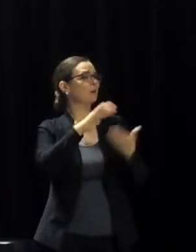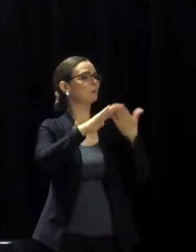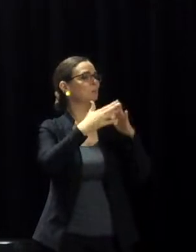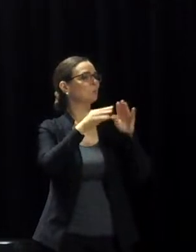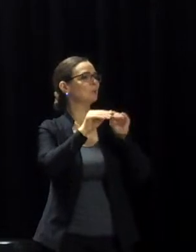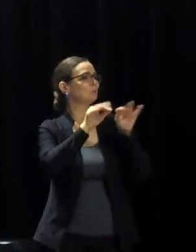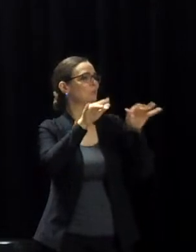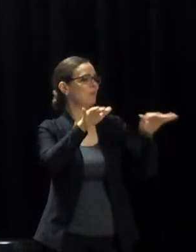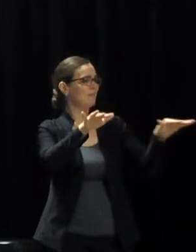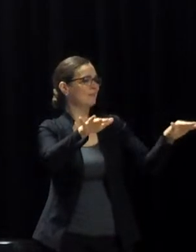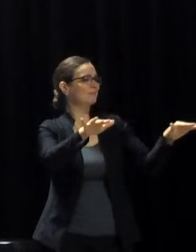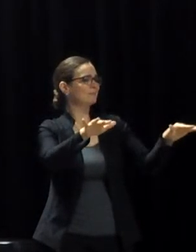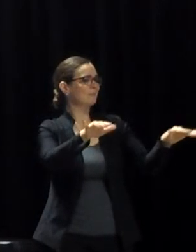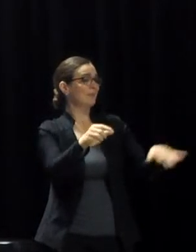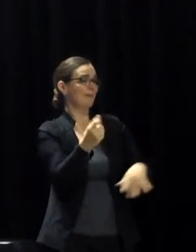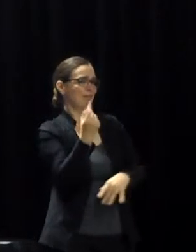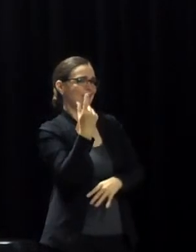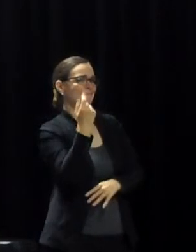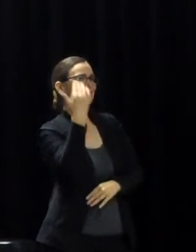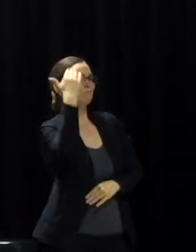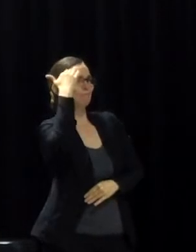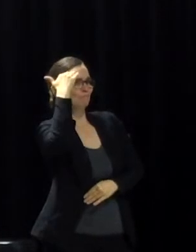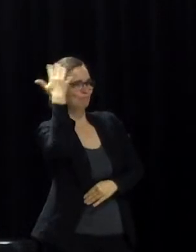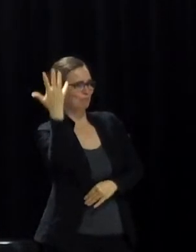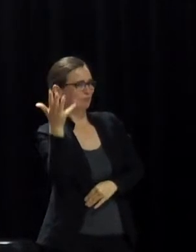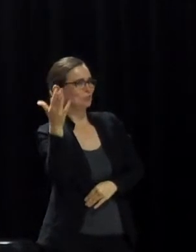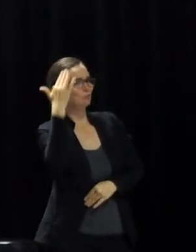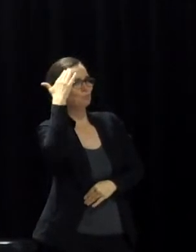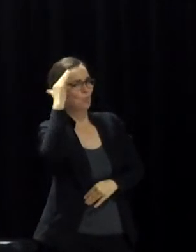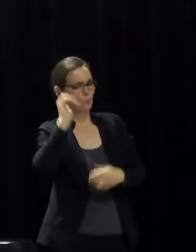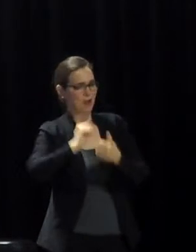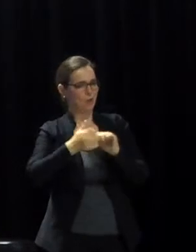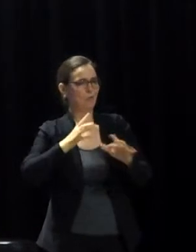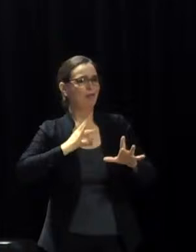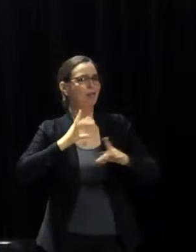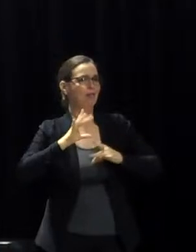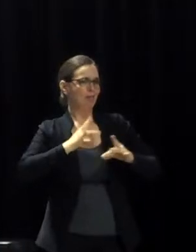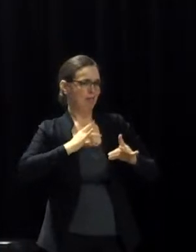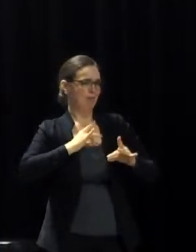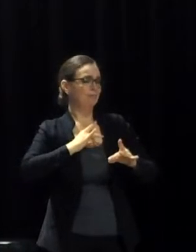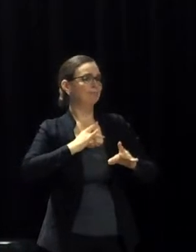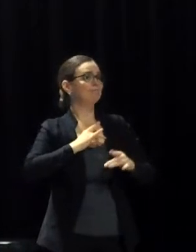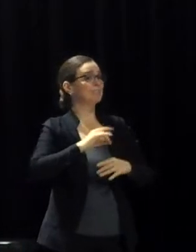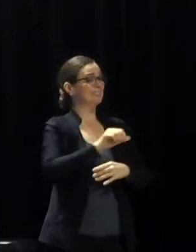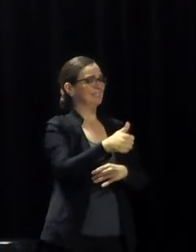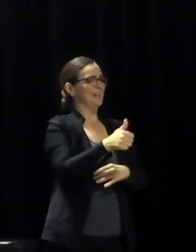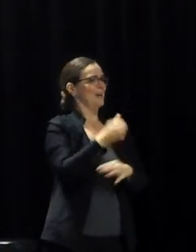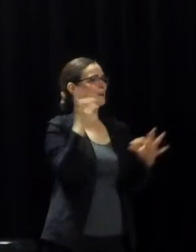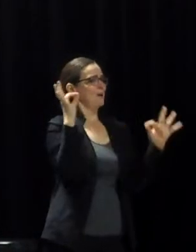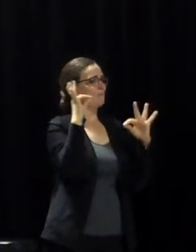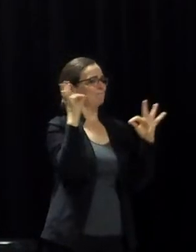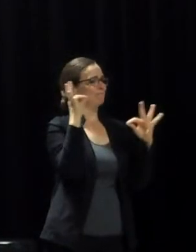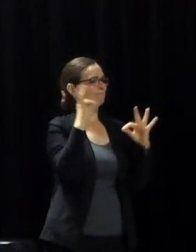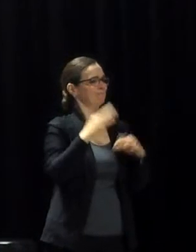known source via contact tracing. We have, so that's